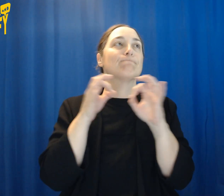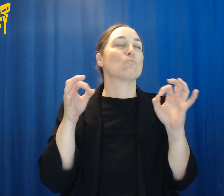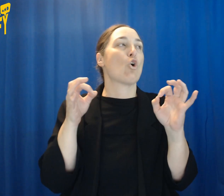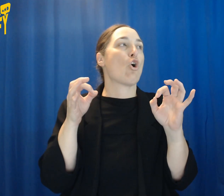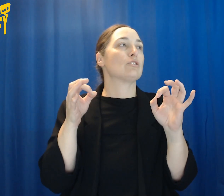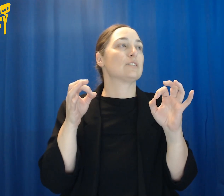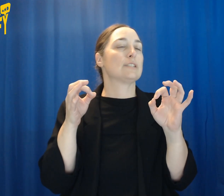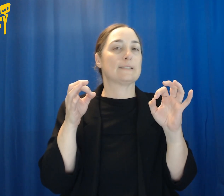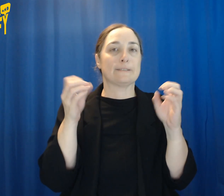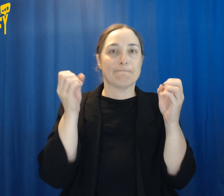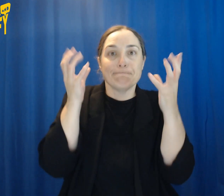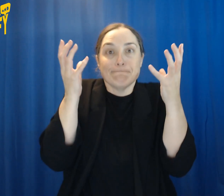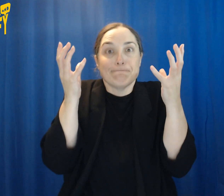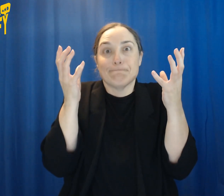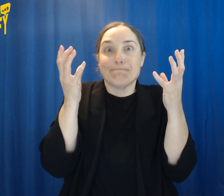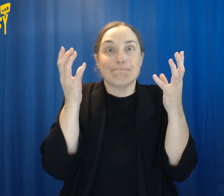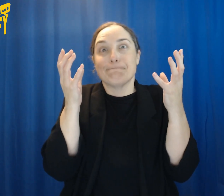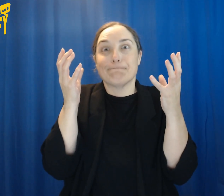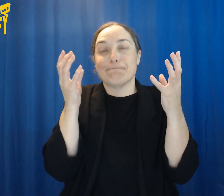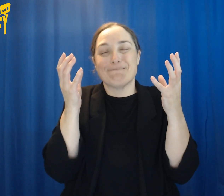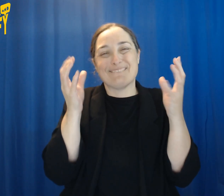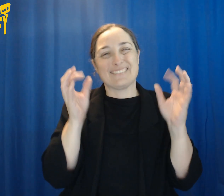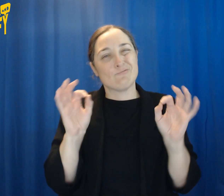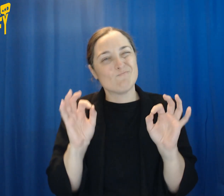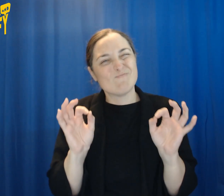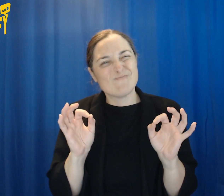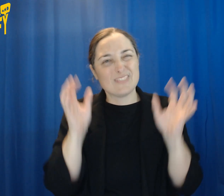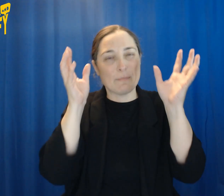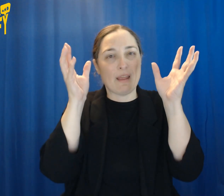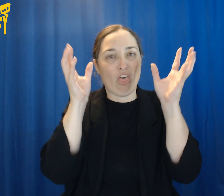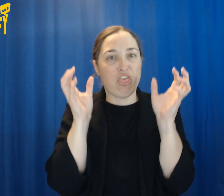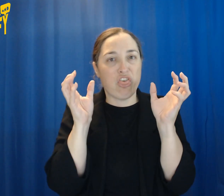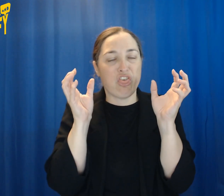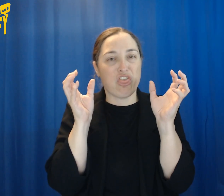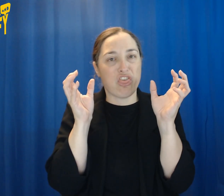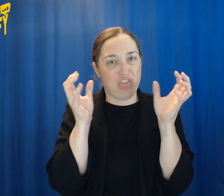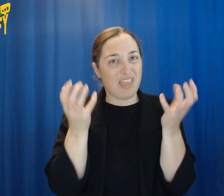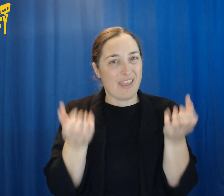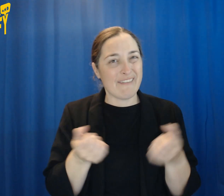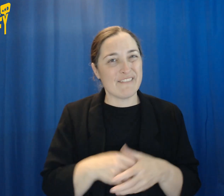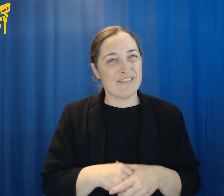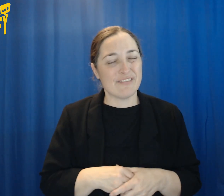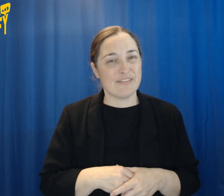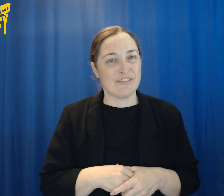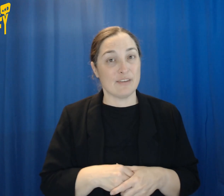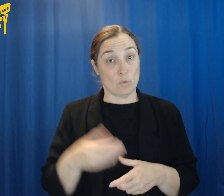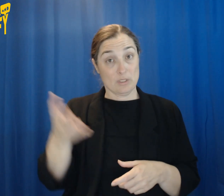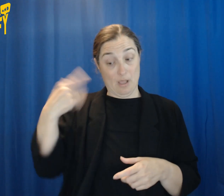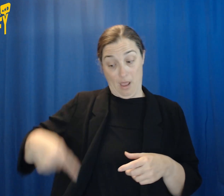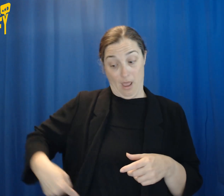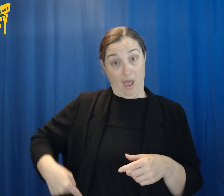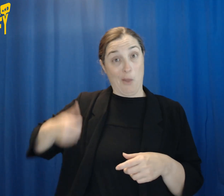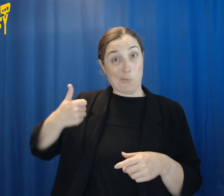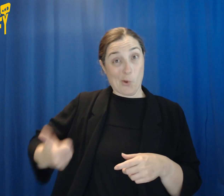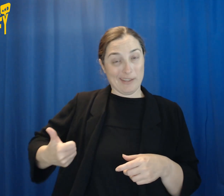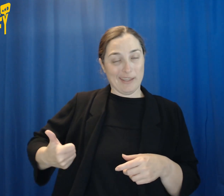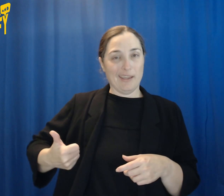as active as I would like it to be, as it was when my kidney was working. And